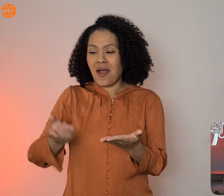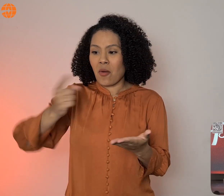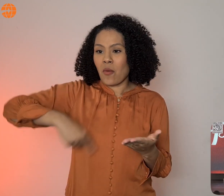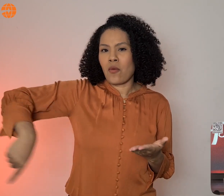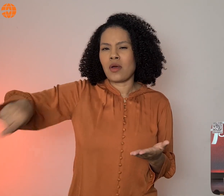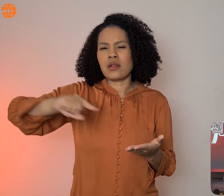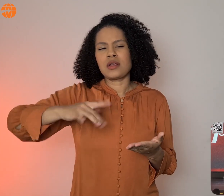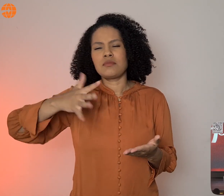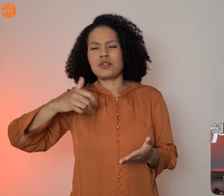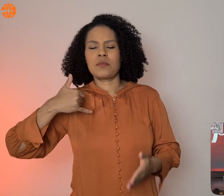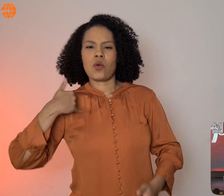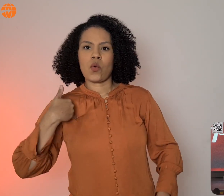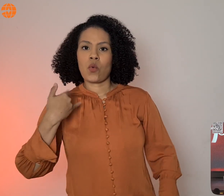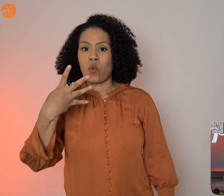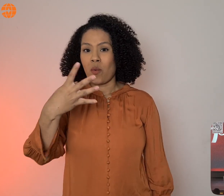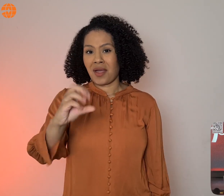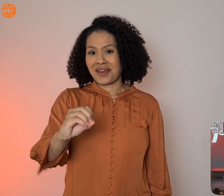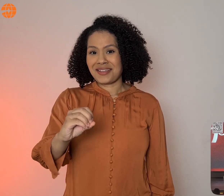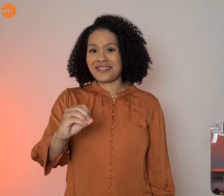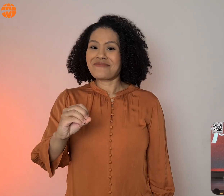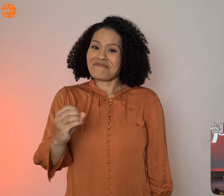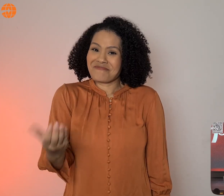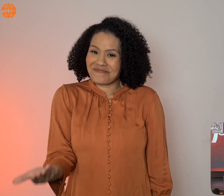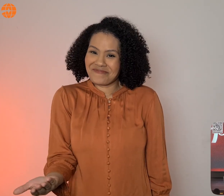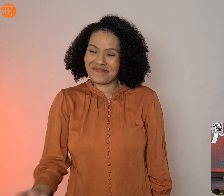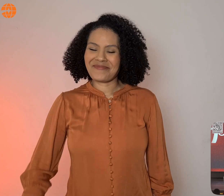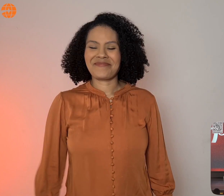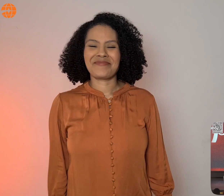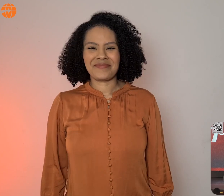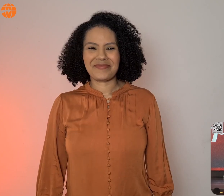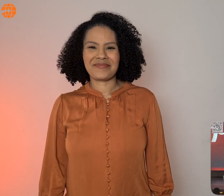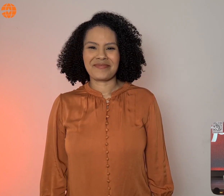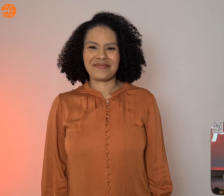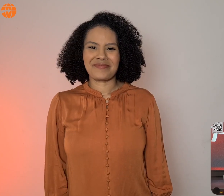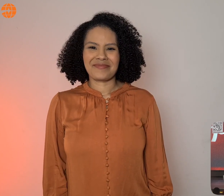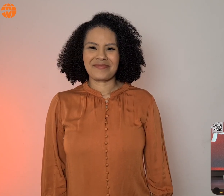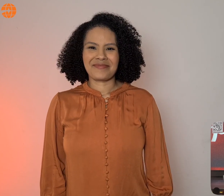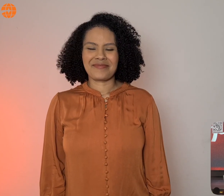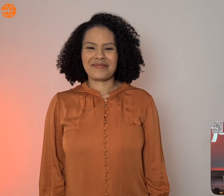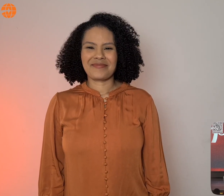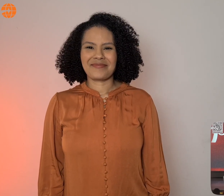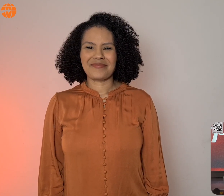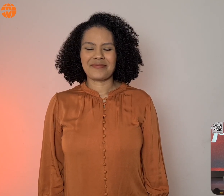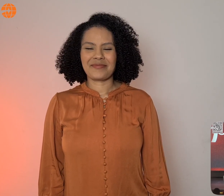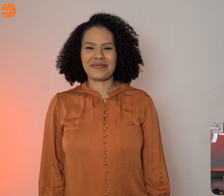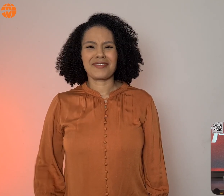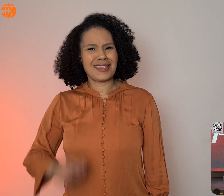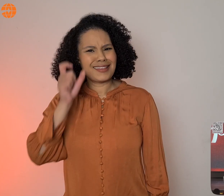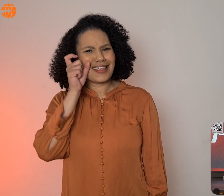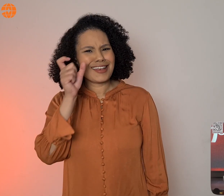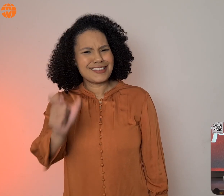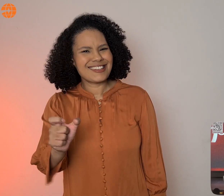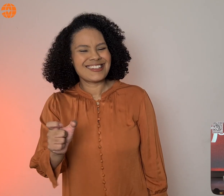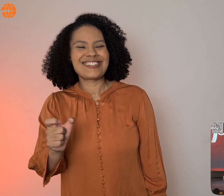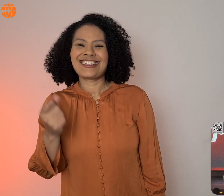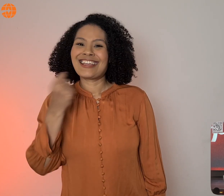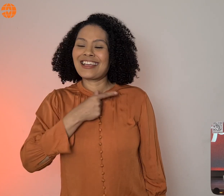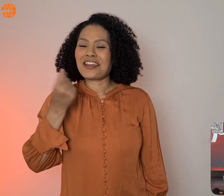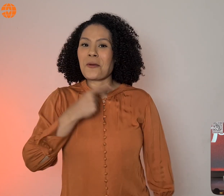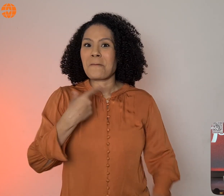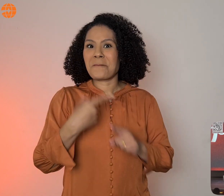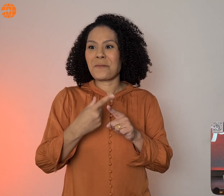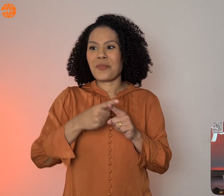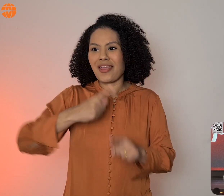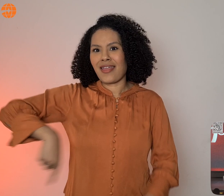40s. E agora eles estão ali nos seus 40 And it was anos. very interesting because some of them opened them up and they laughed and they saw their pictures, from 1990. E isso